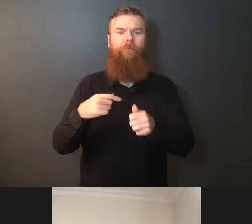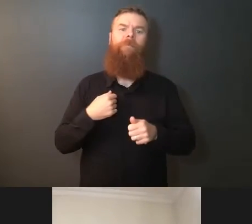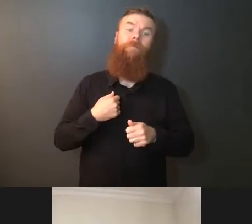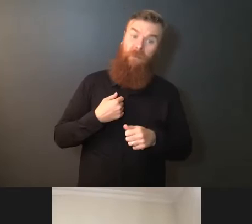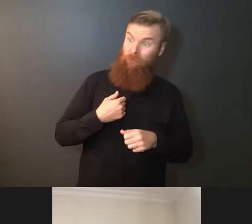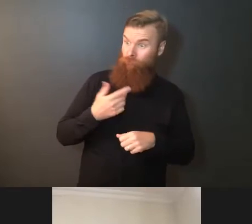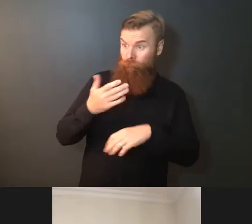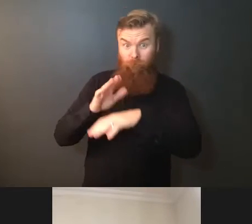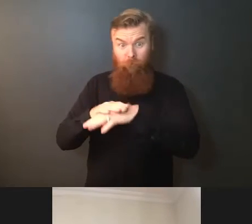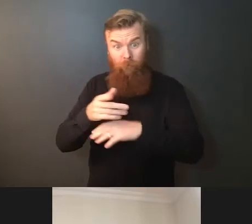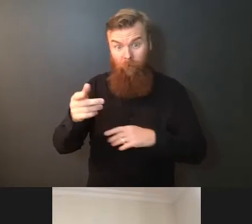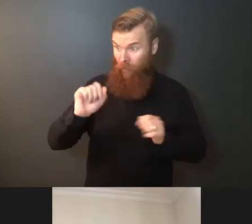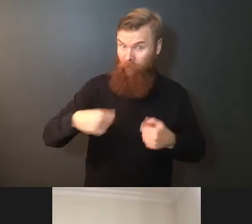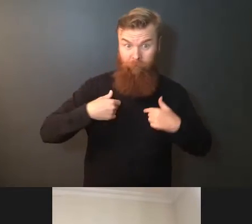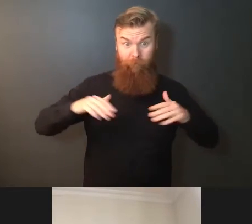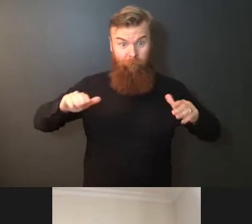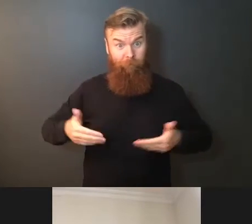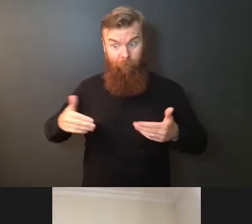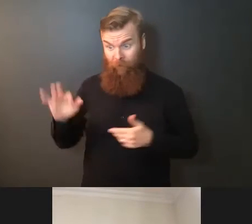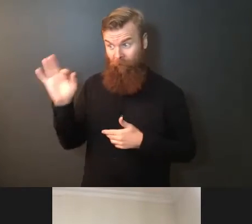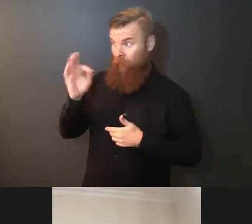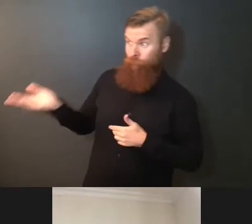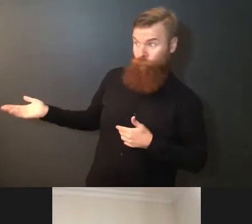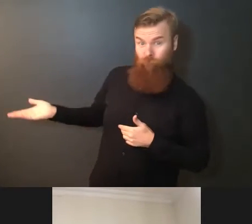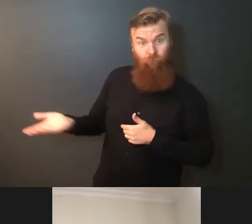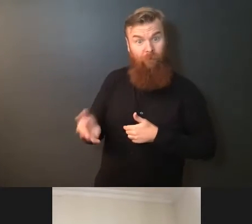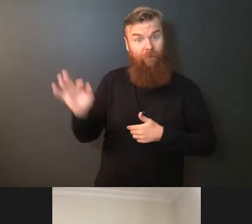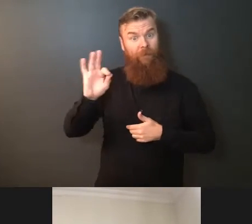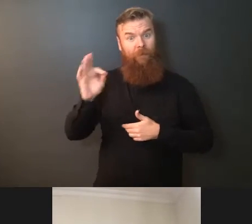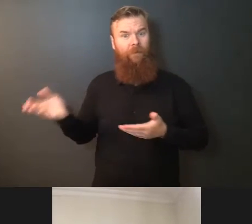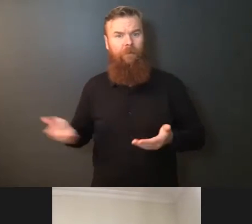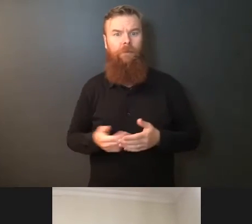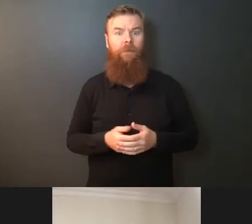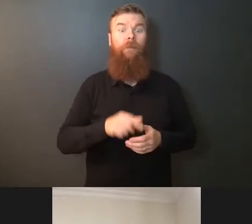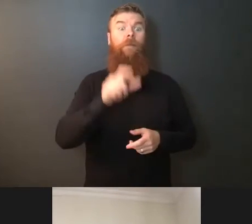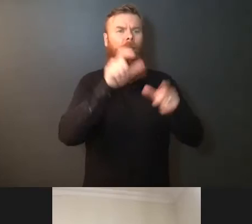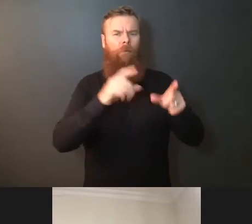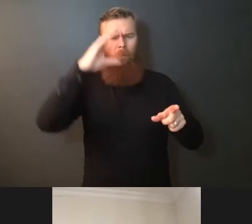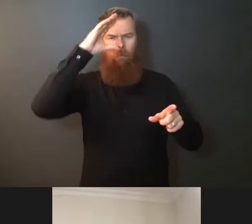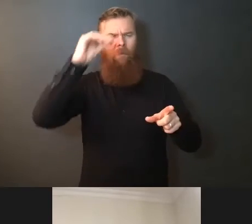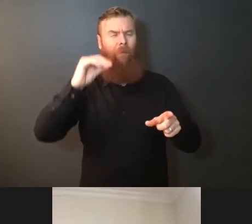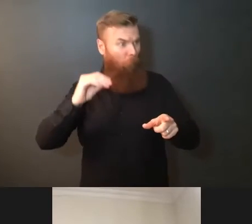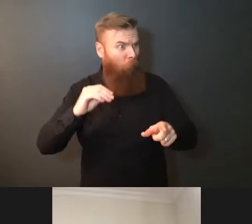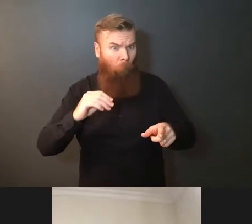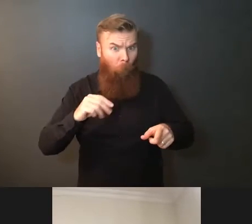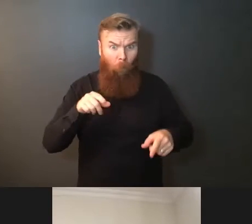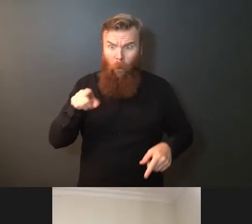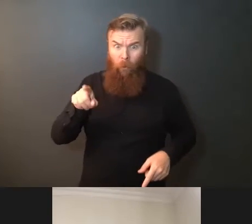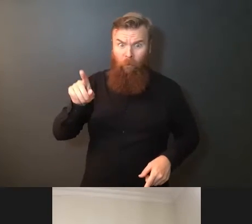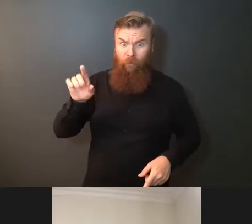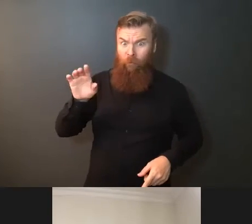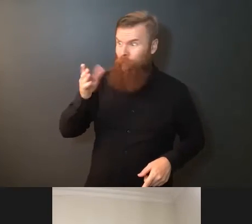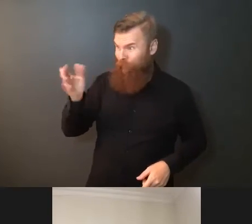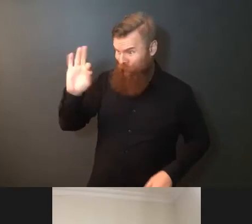my president. And the other guy was like, oh, is she your boss